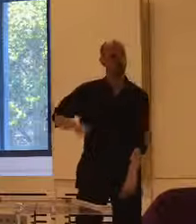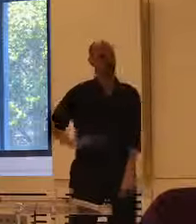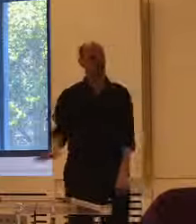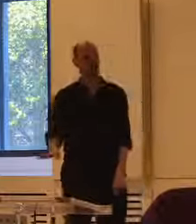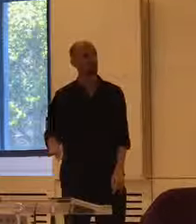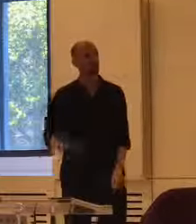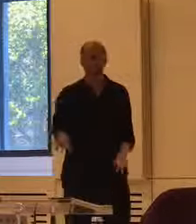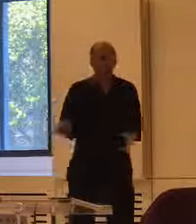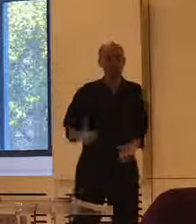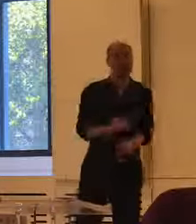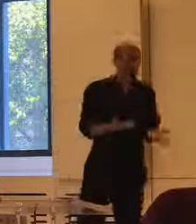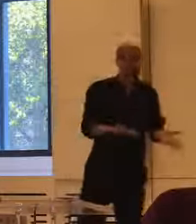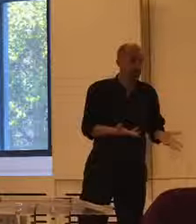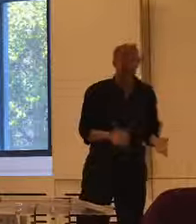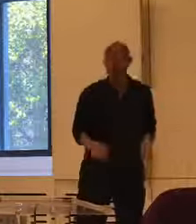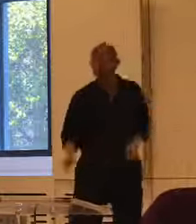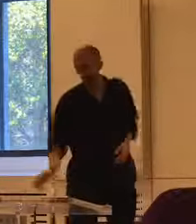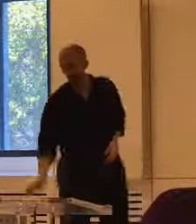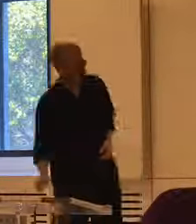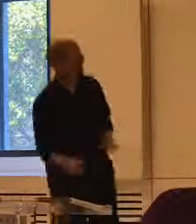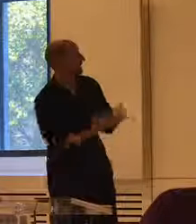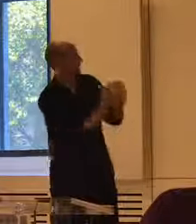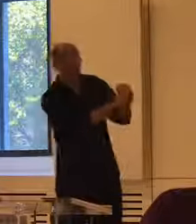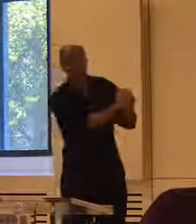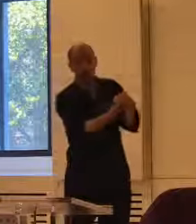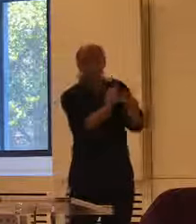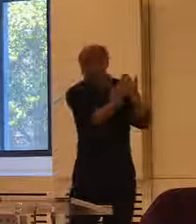we should be following. We should be following.